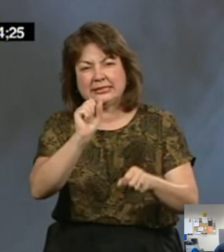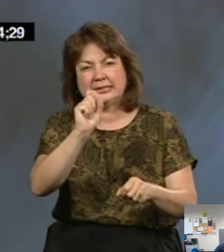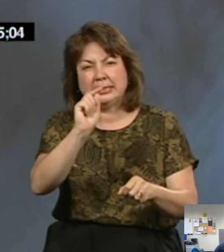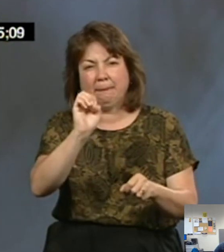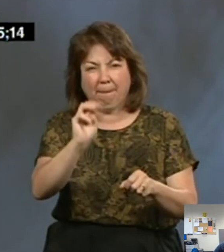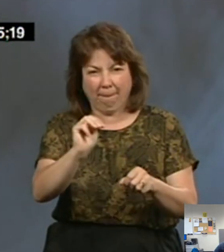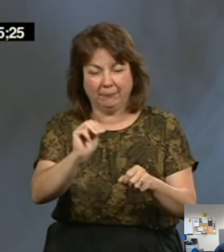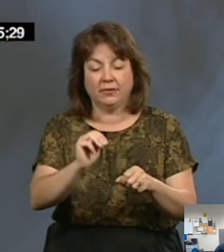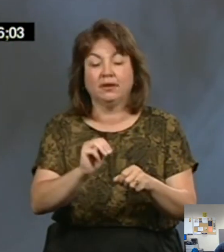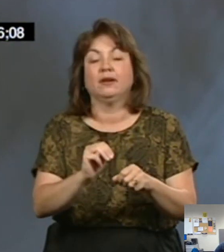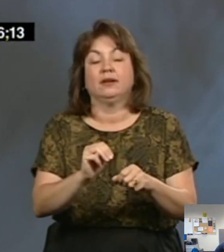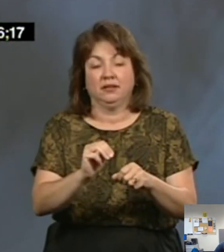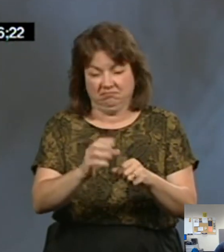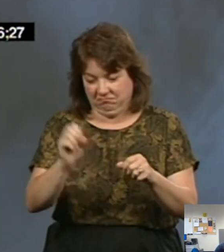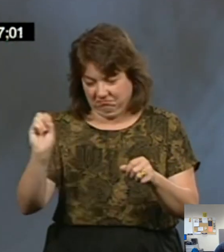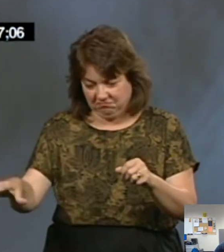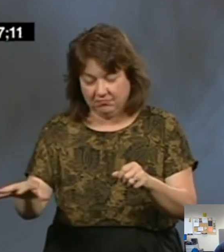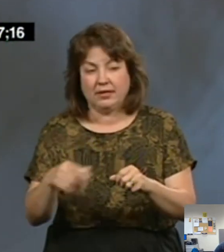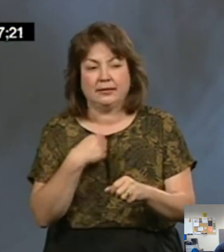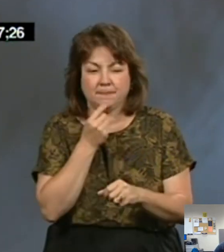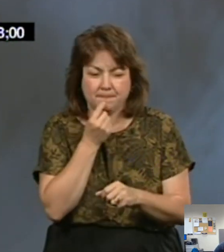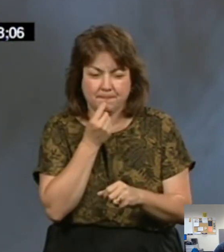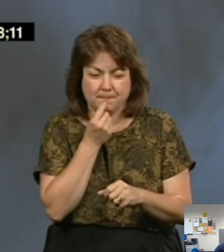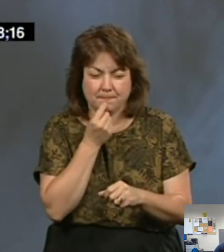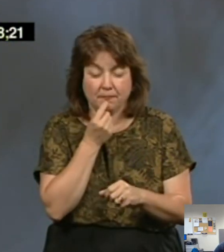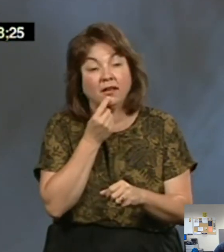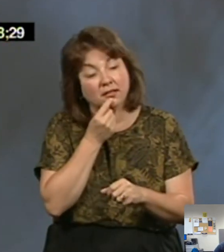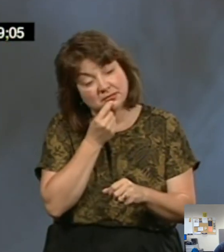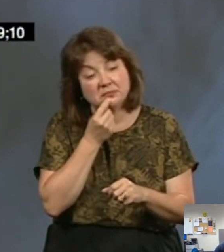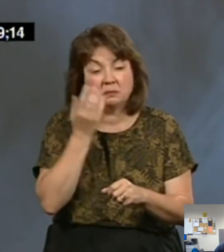And then I needed to cut off the stem of the peppers.